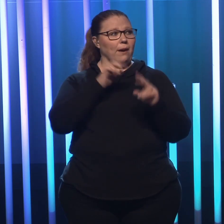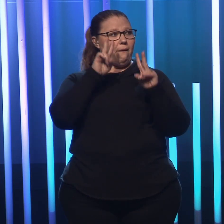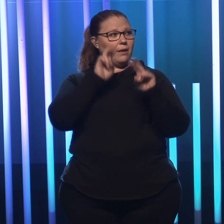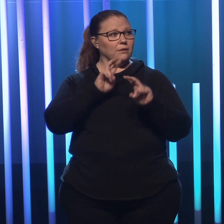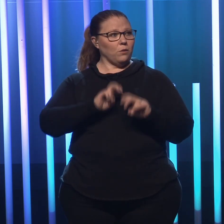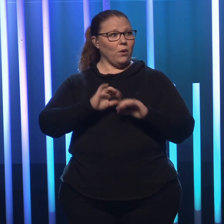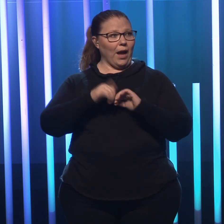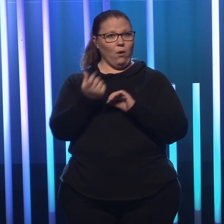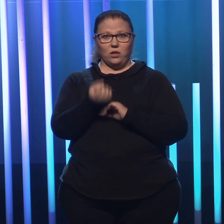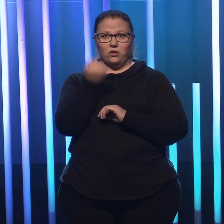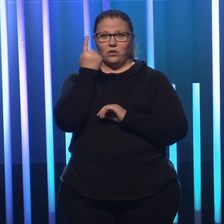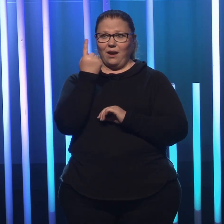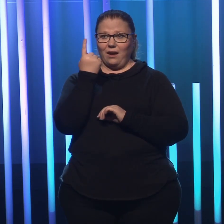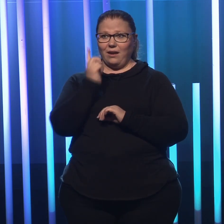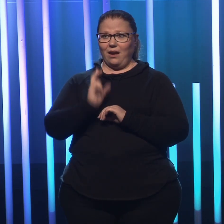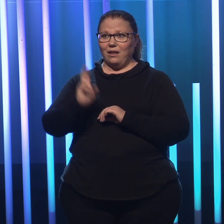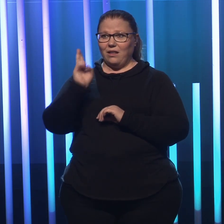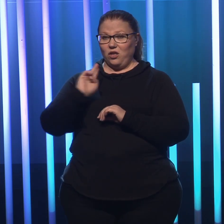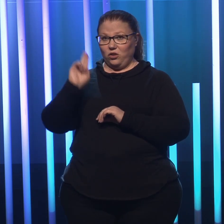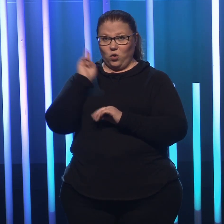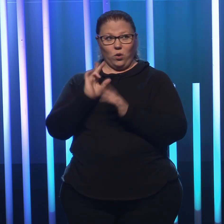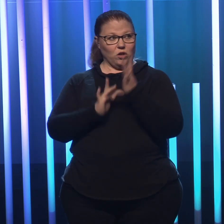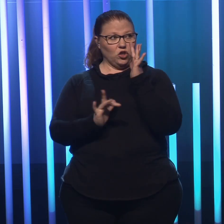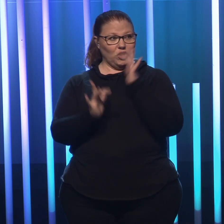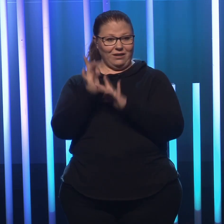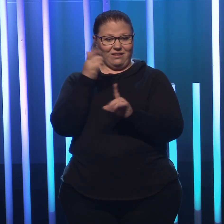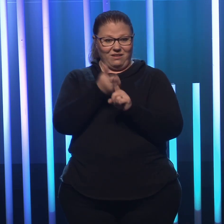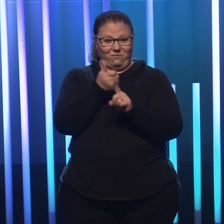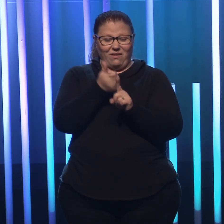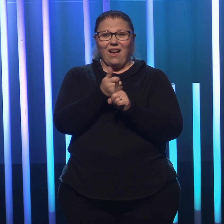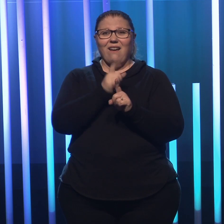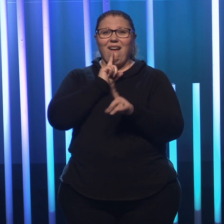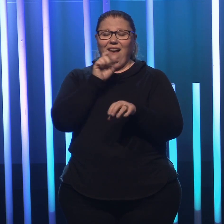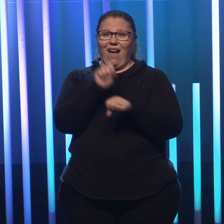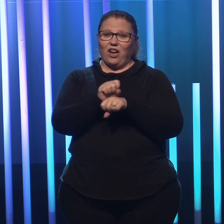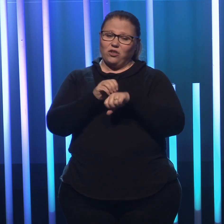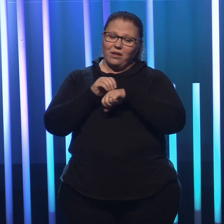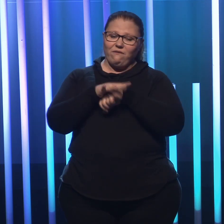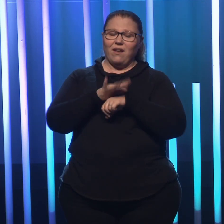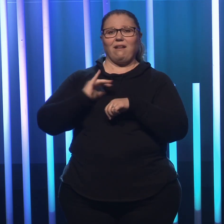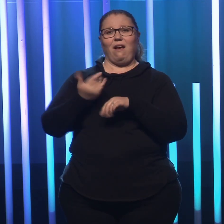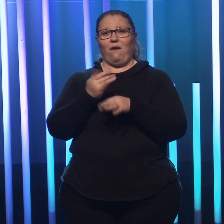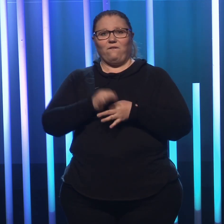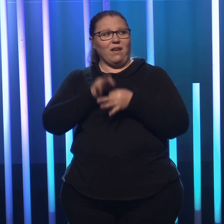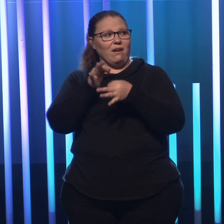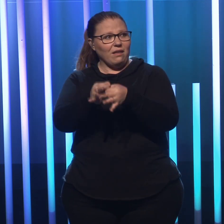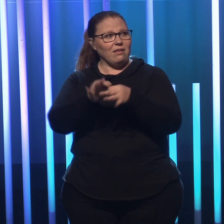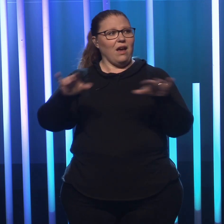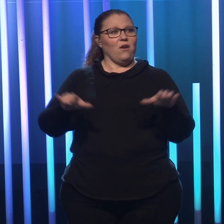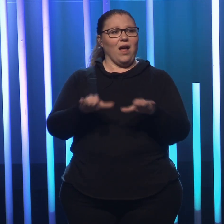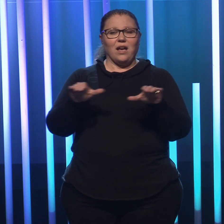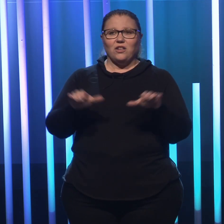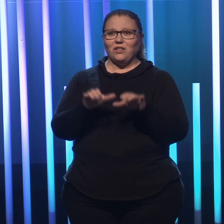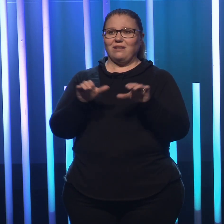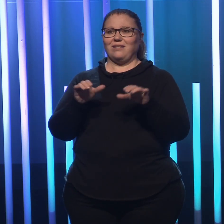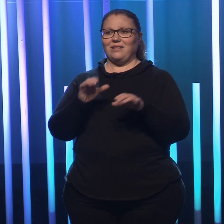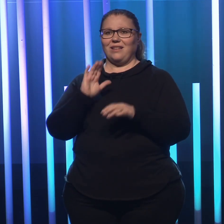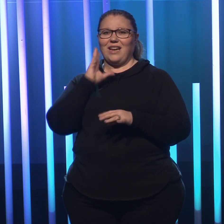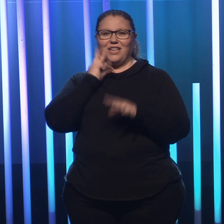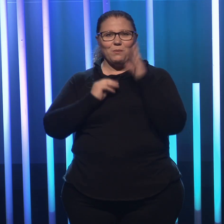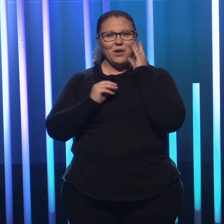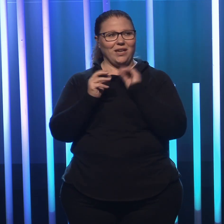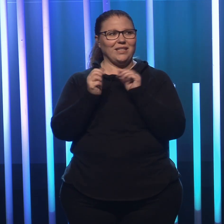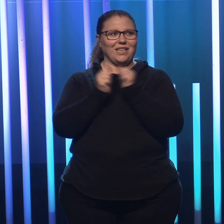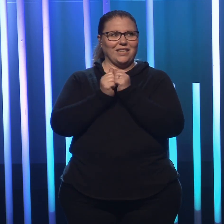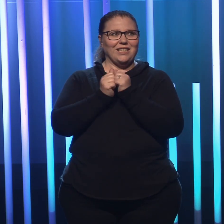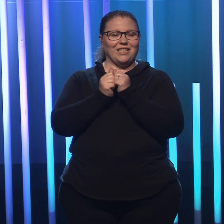how understanding the historical Jesus actually shapes our faith, our actions, and our experiences